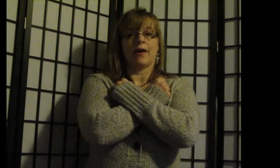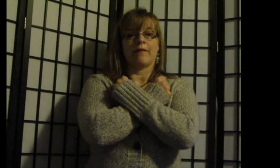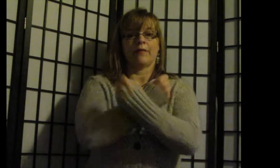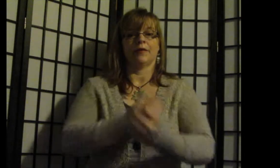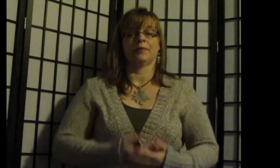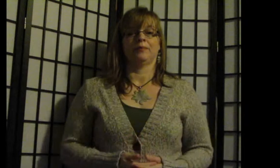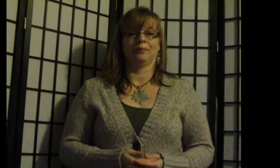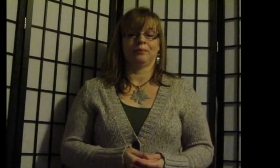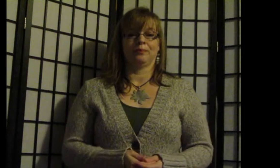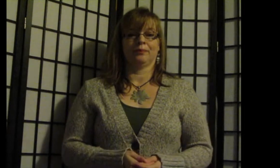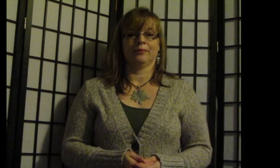Love.